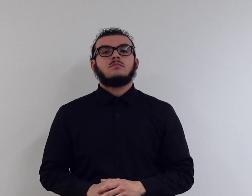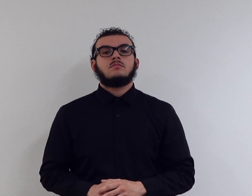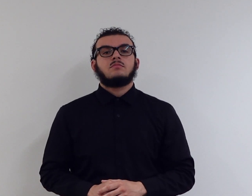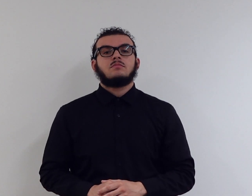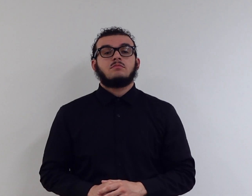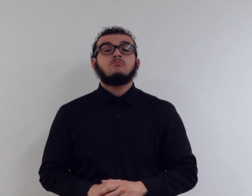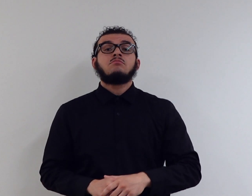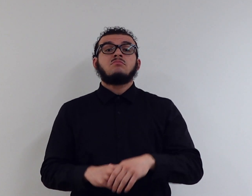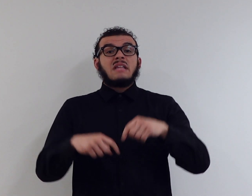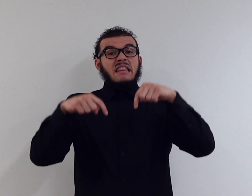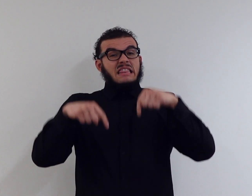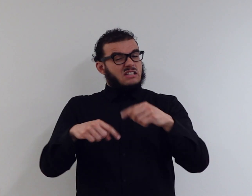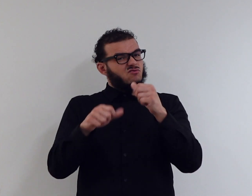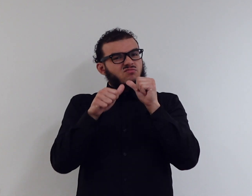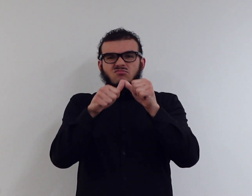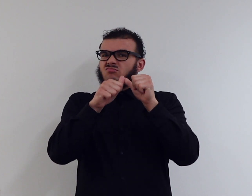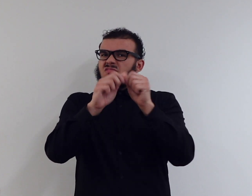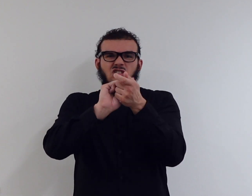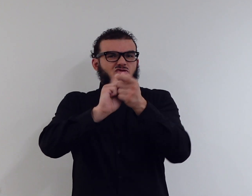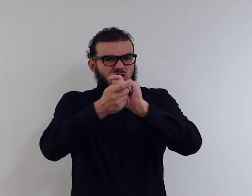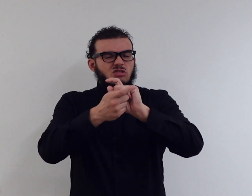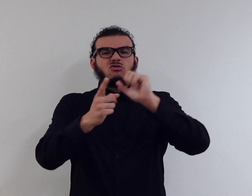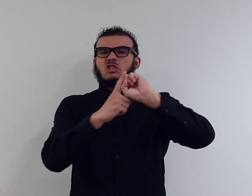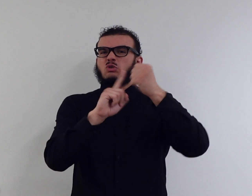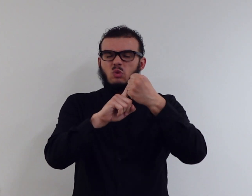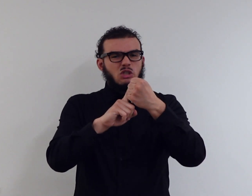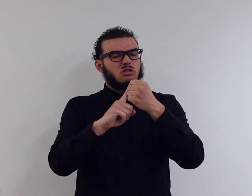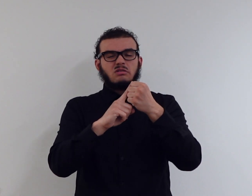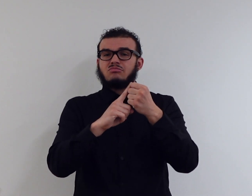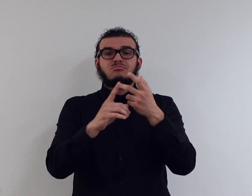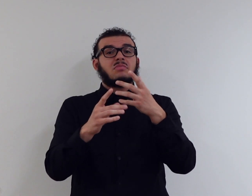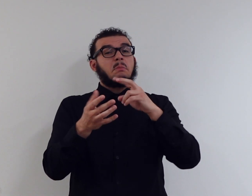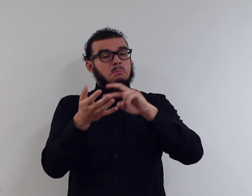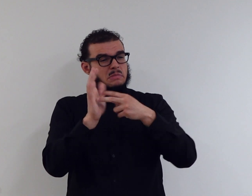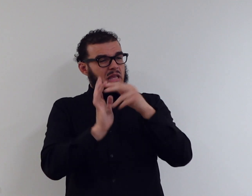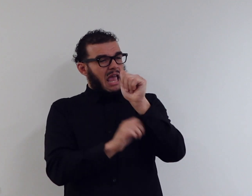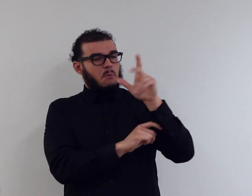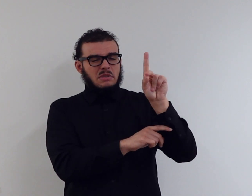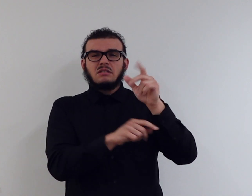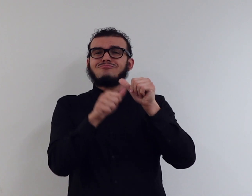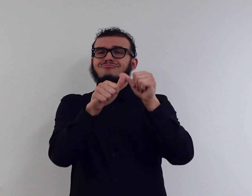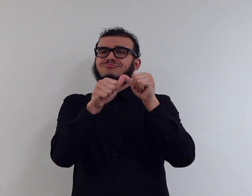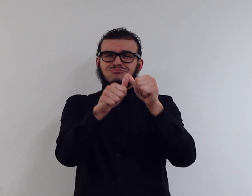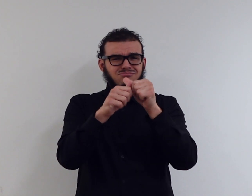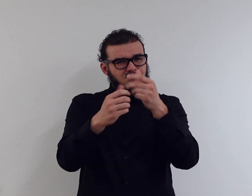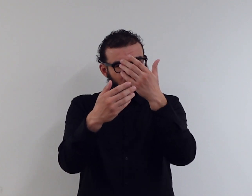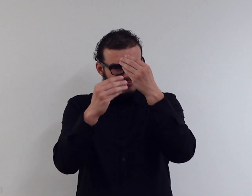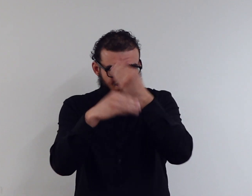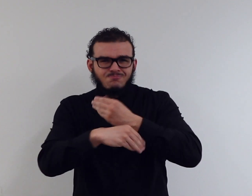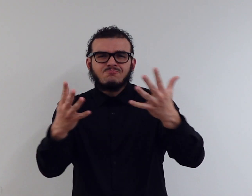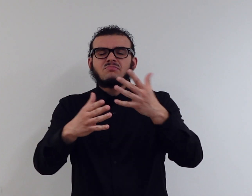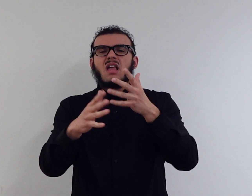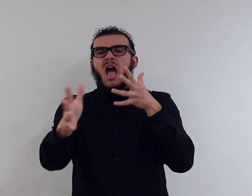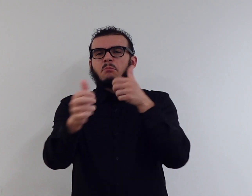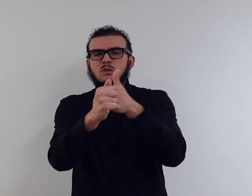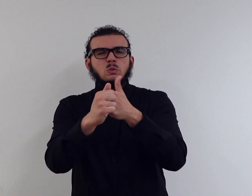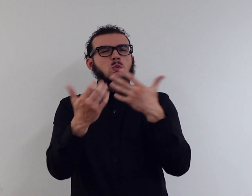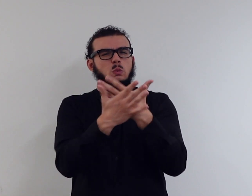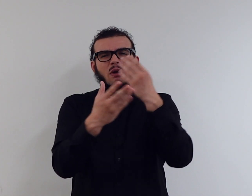This is a rapidly evolving situation, and AAPD will continue to share updates and new information with the